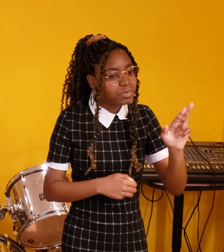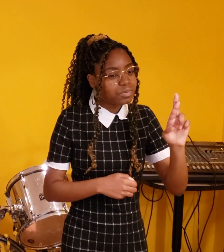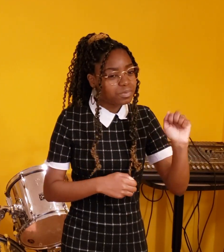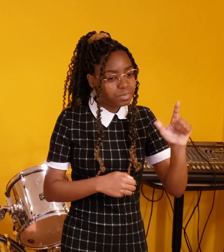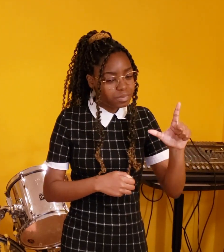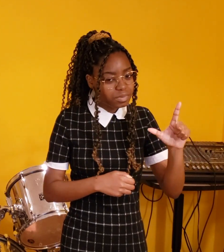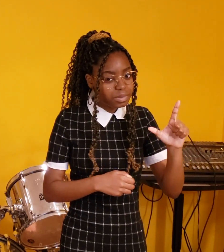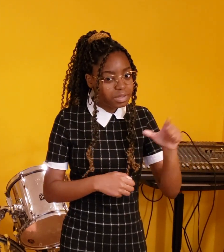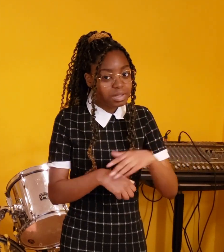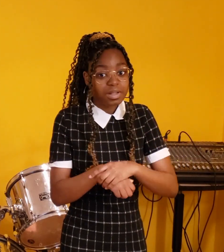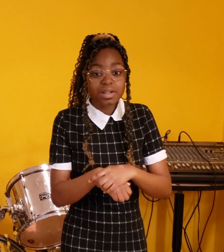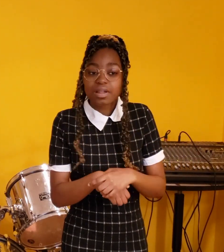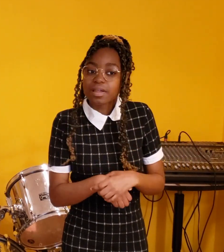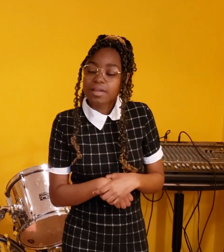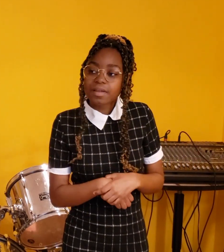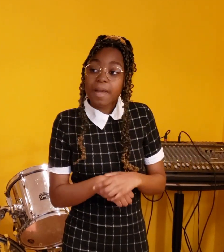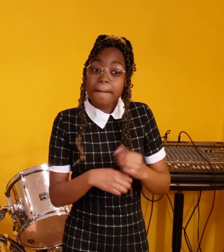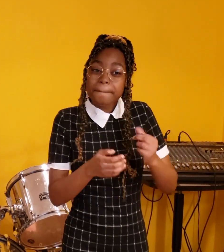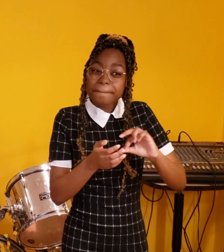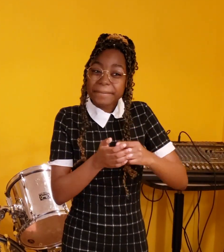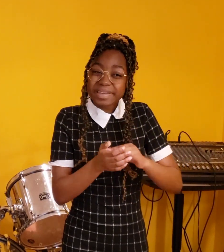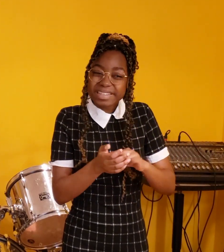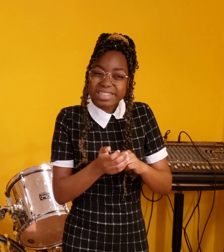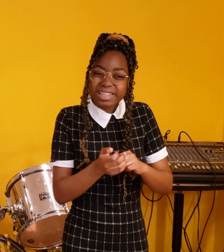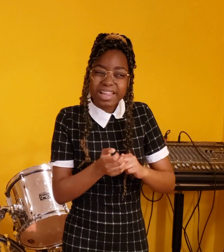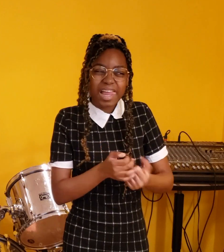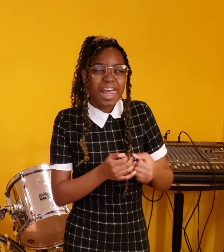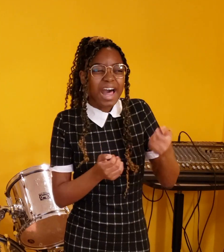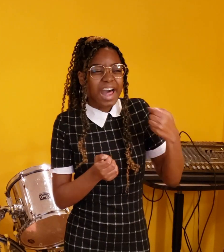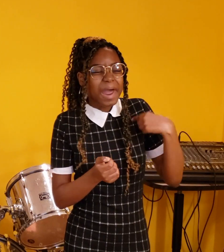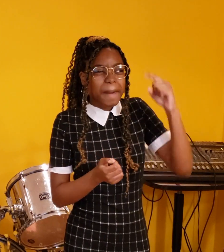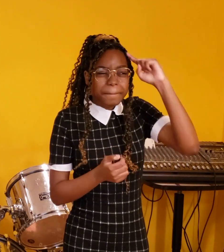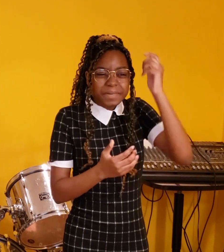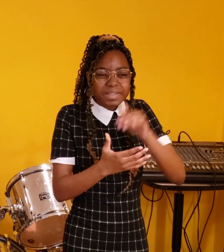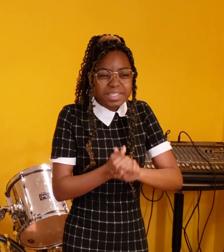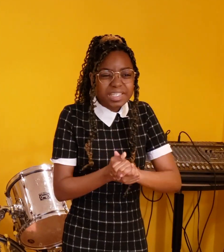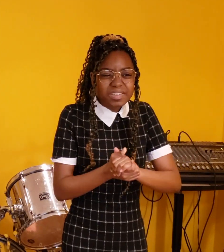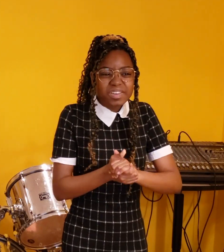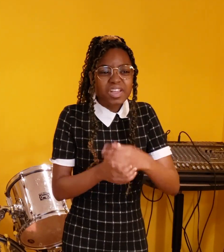plural, which I believe is a clear reference to the Trinity.